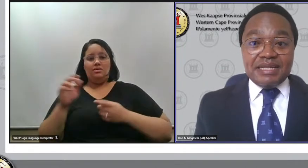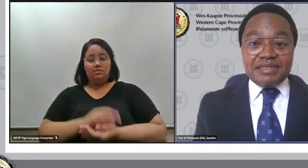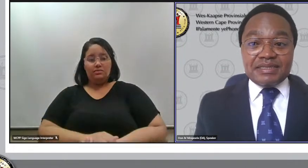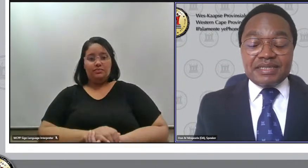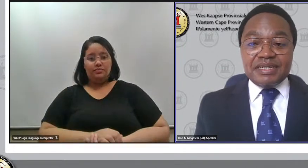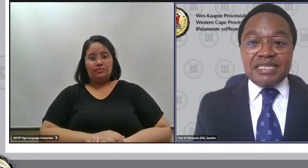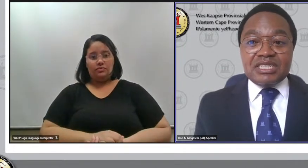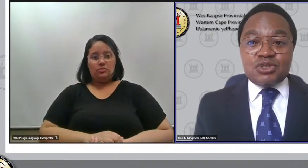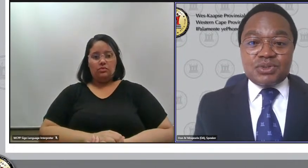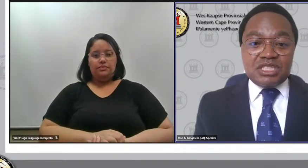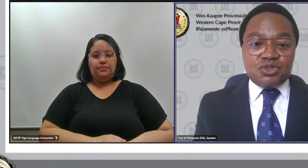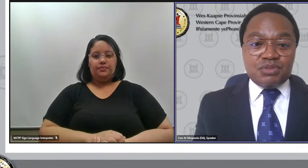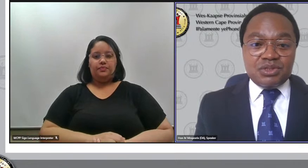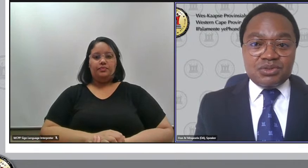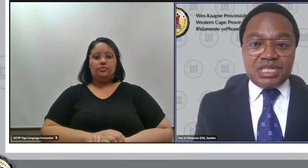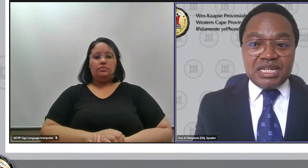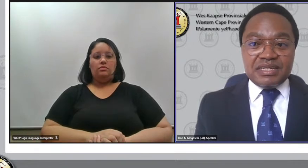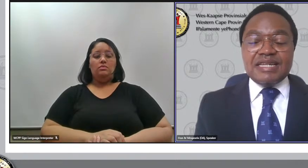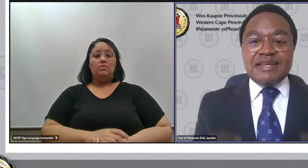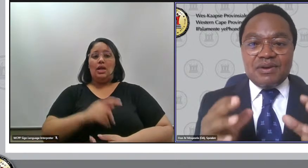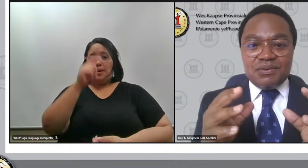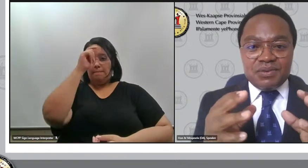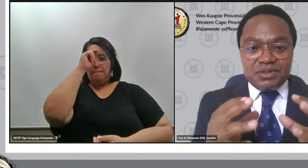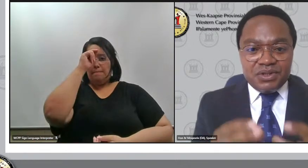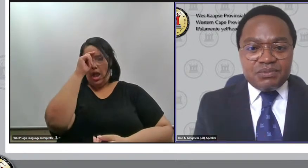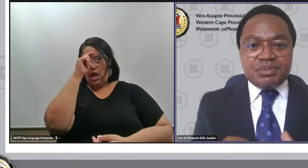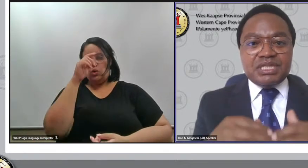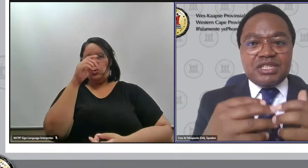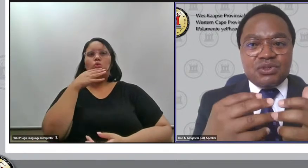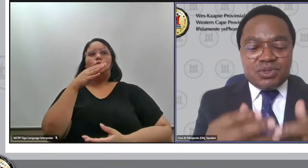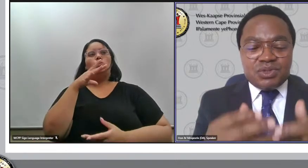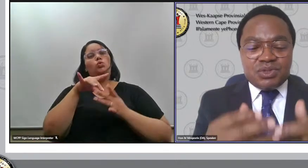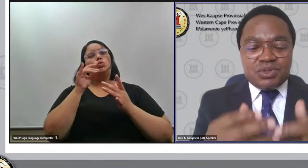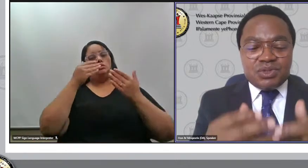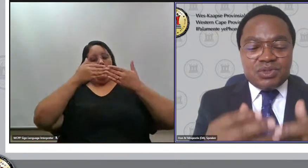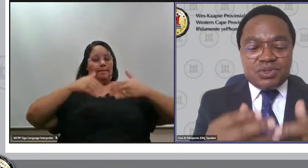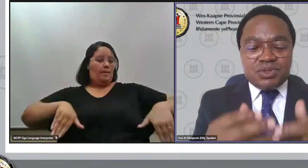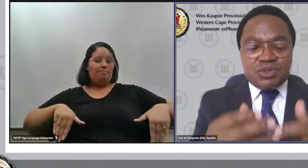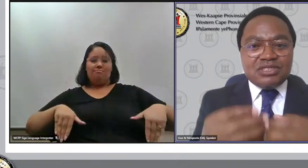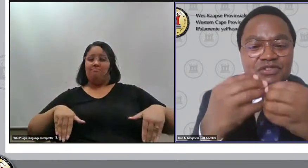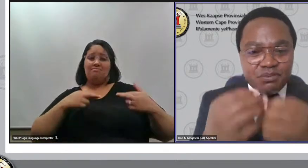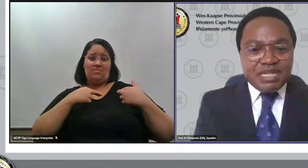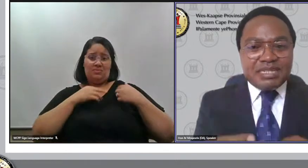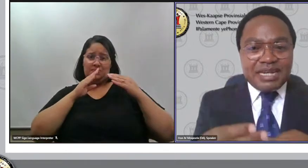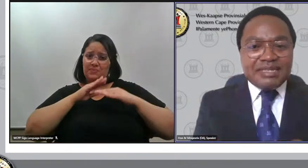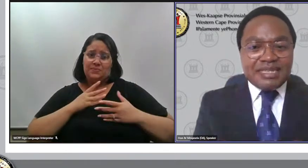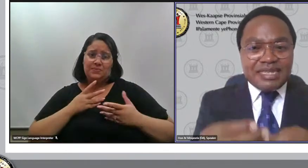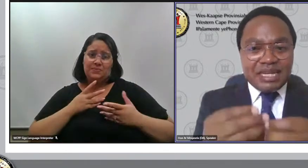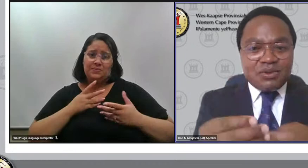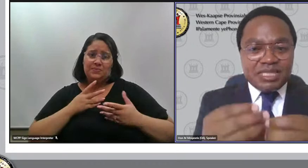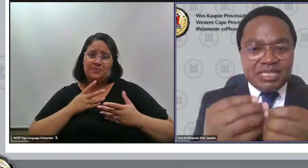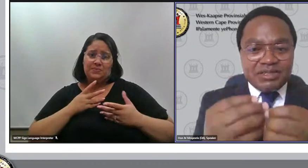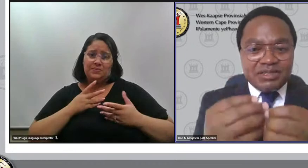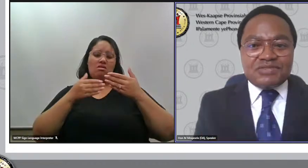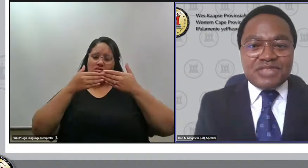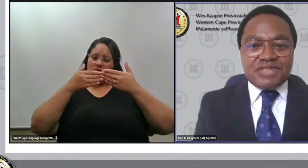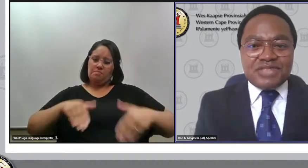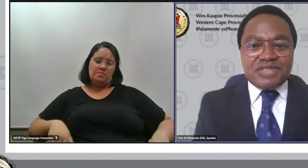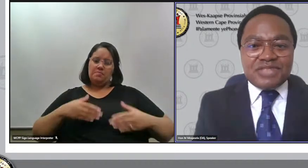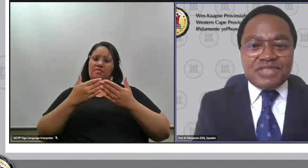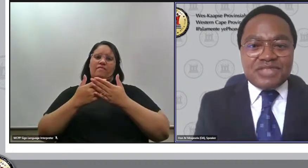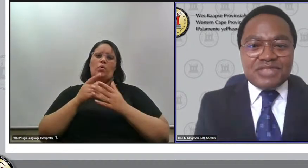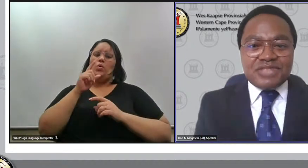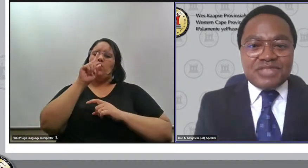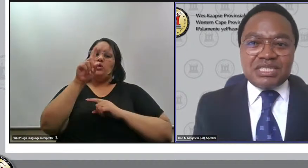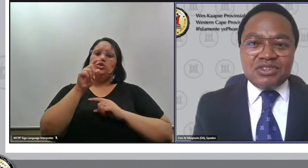a man that chooses to be neutral. We will not be neutral in the question of human rights and the question of